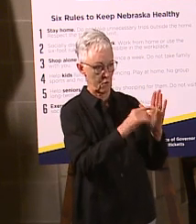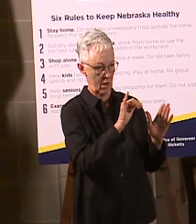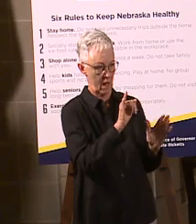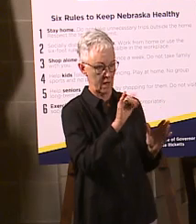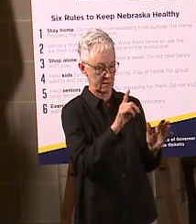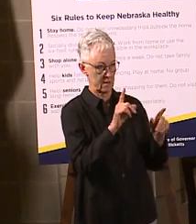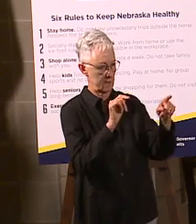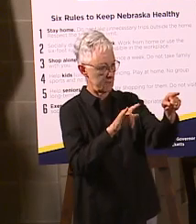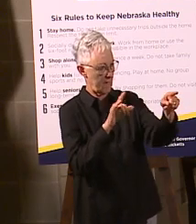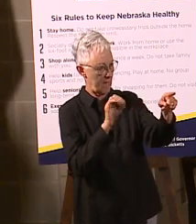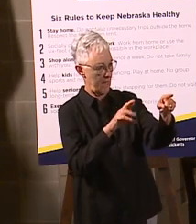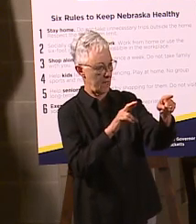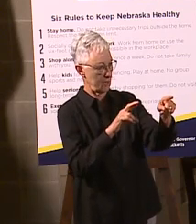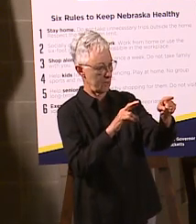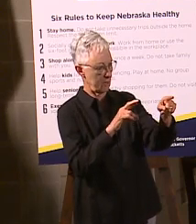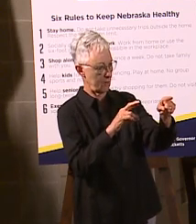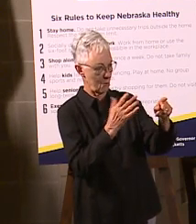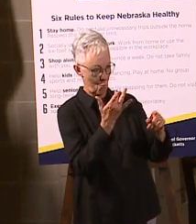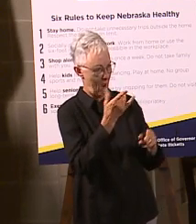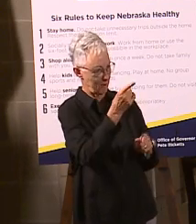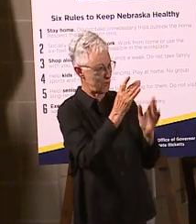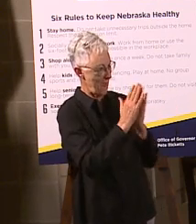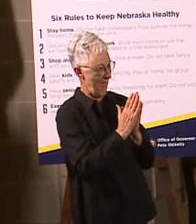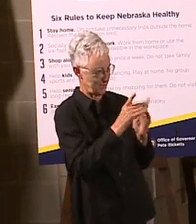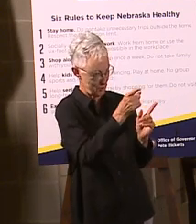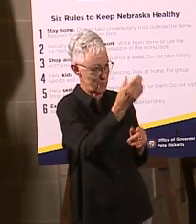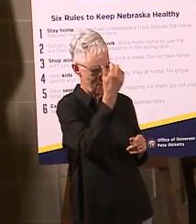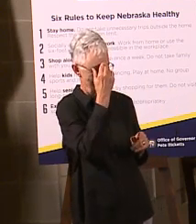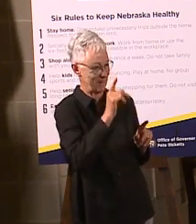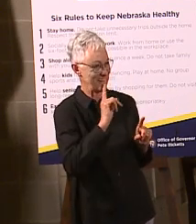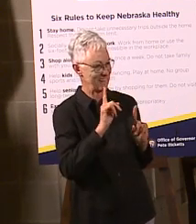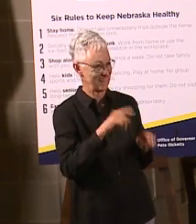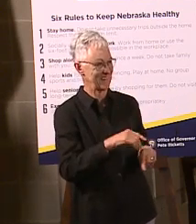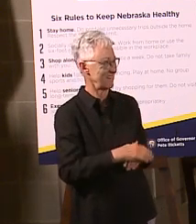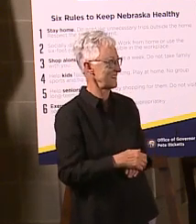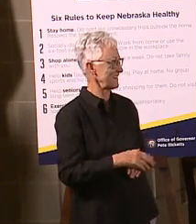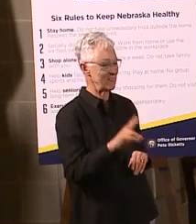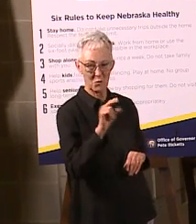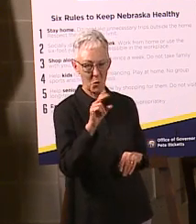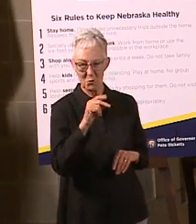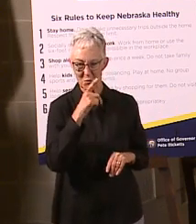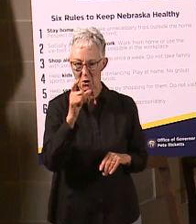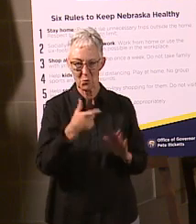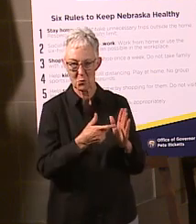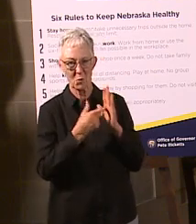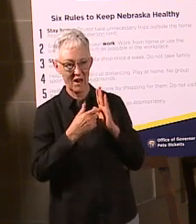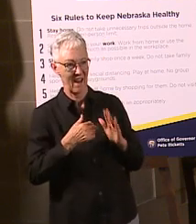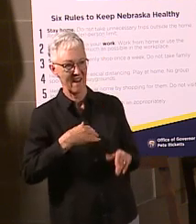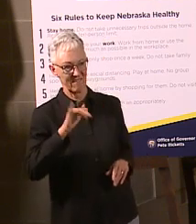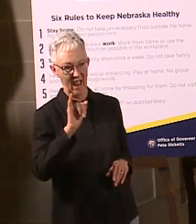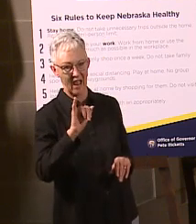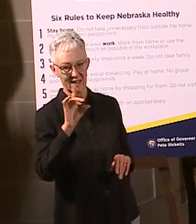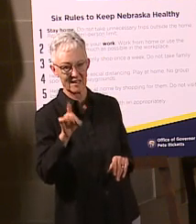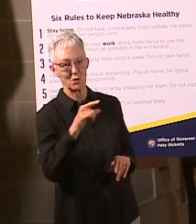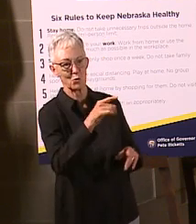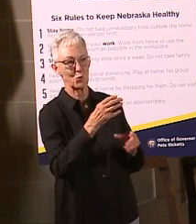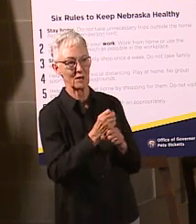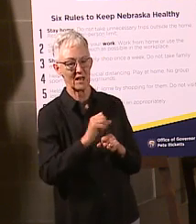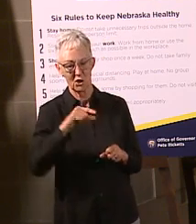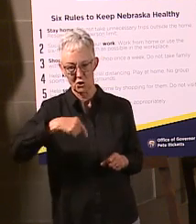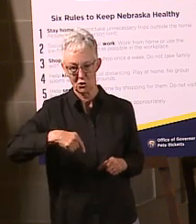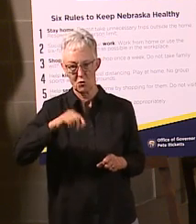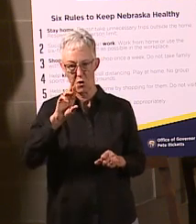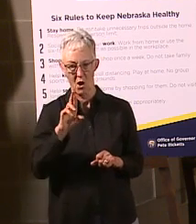Taylor knows. don't know why you asked me the question, so he knows the answer. No, you don't have to have, no, Andrew, don't have to have an ID to be able to get tested. a QR code that you're assigned